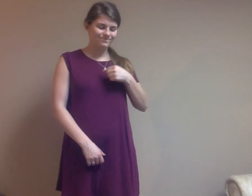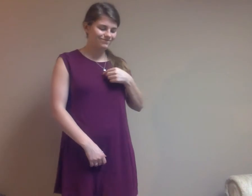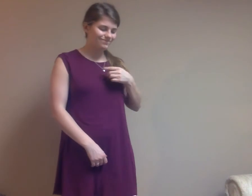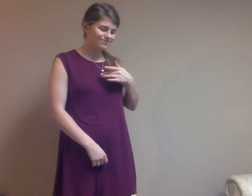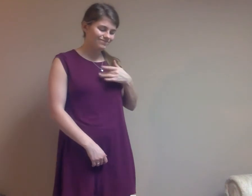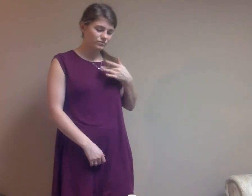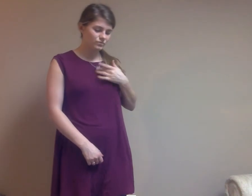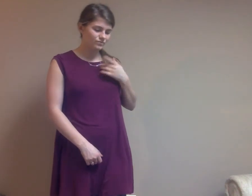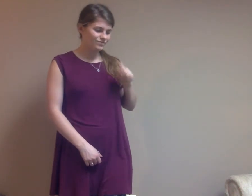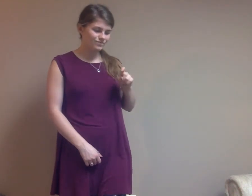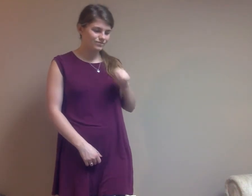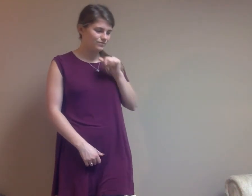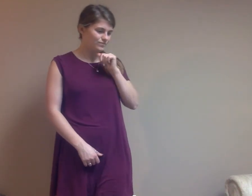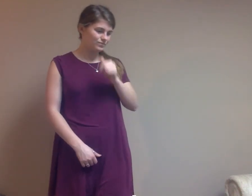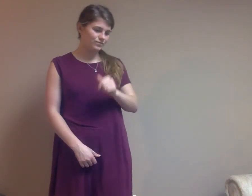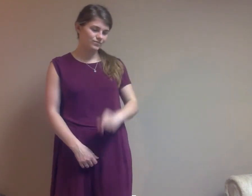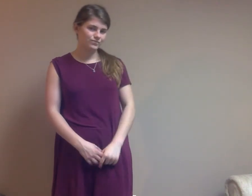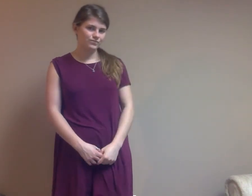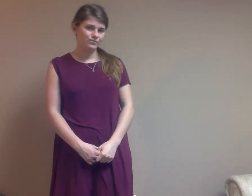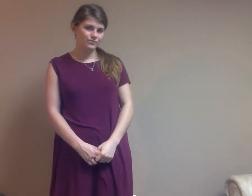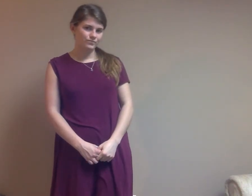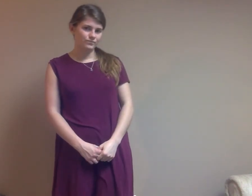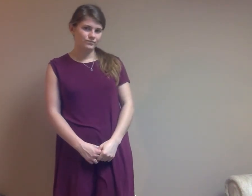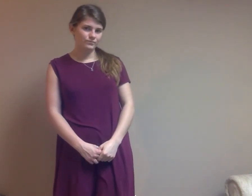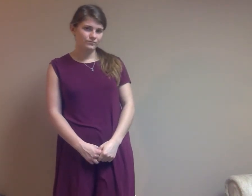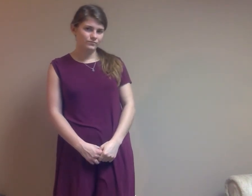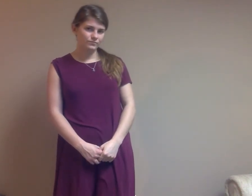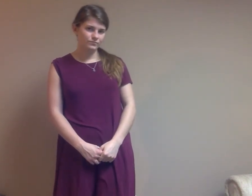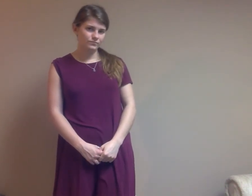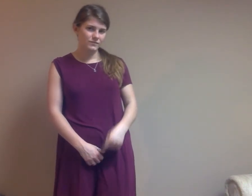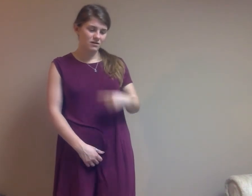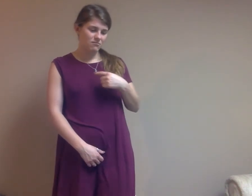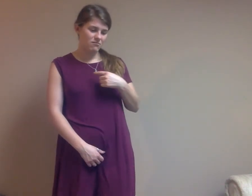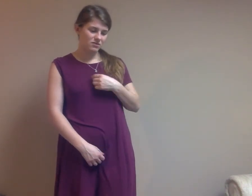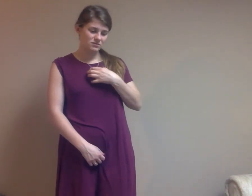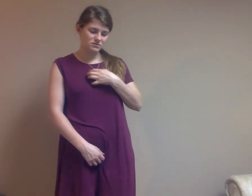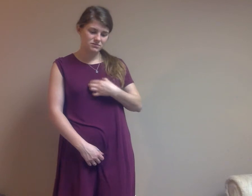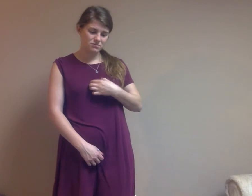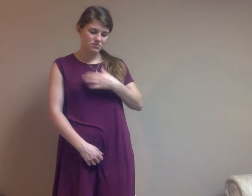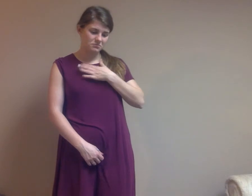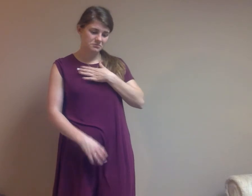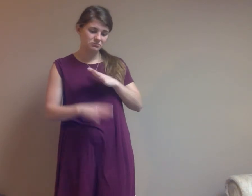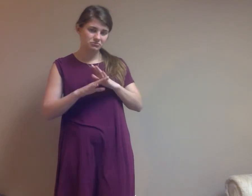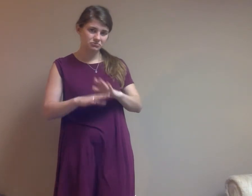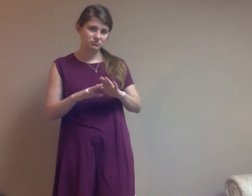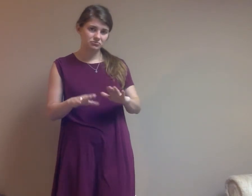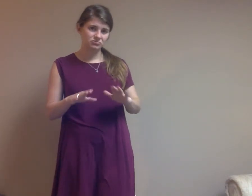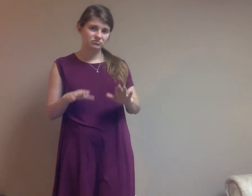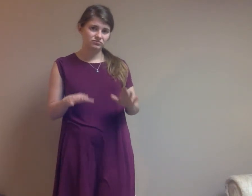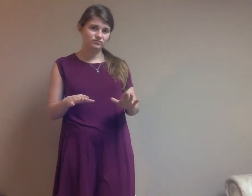I do miss the children, you know, just, there's no other way to say it, it's just tough.